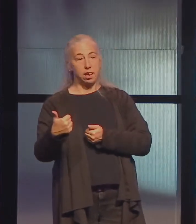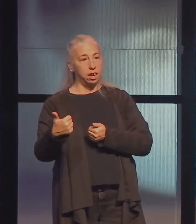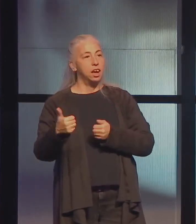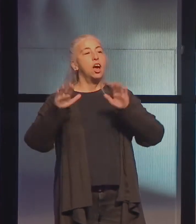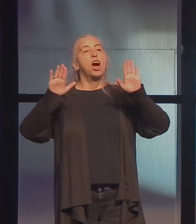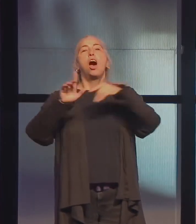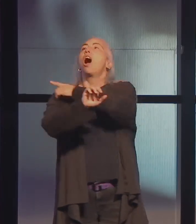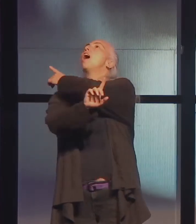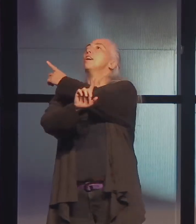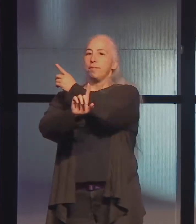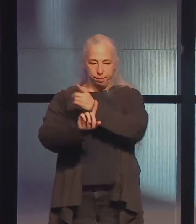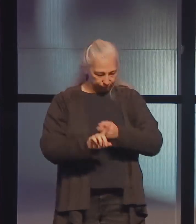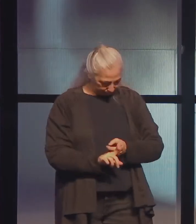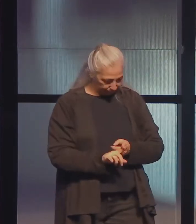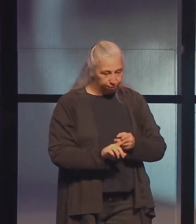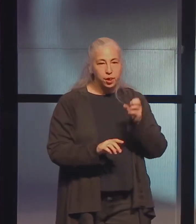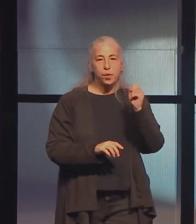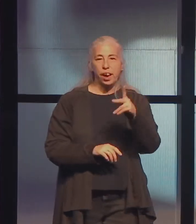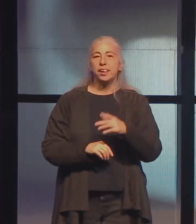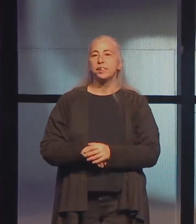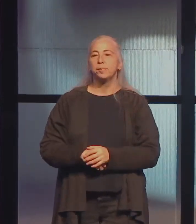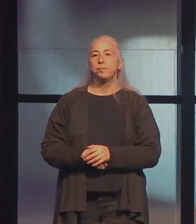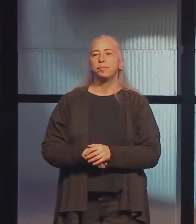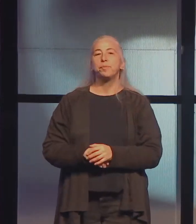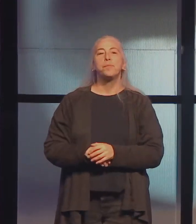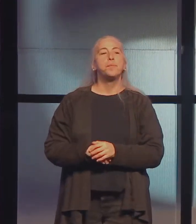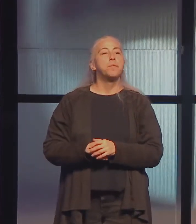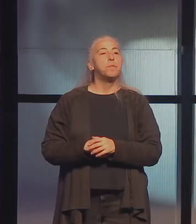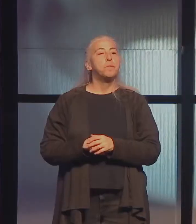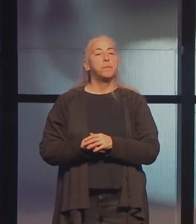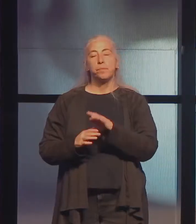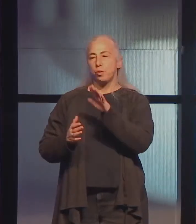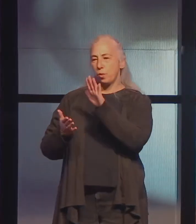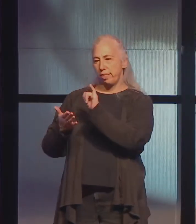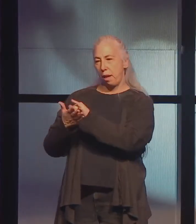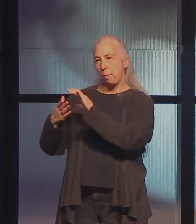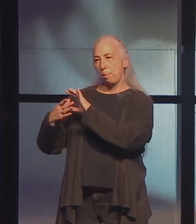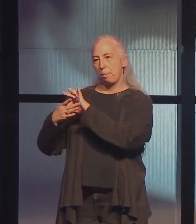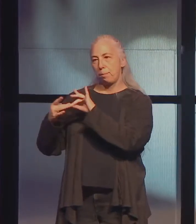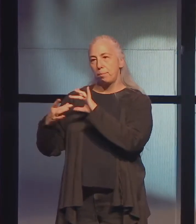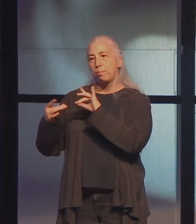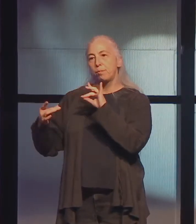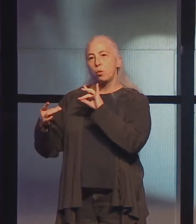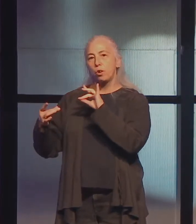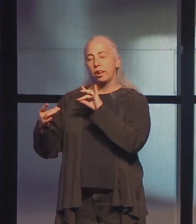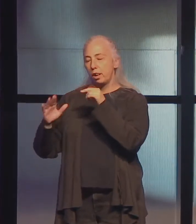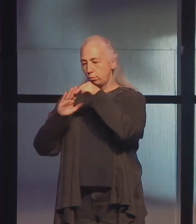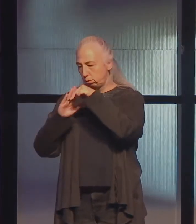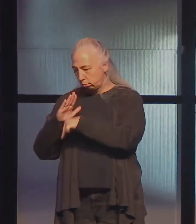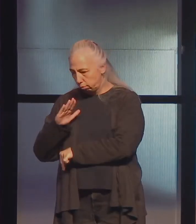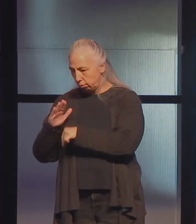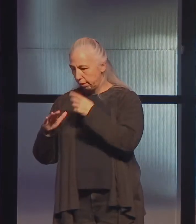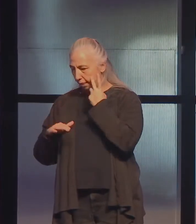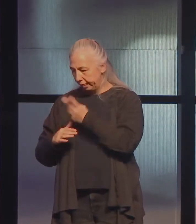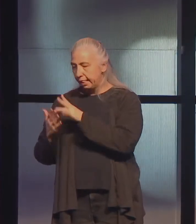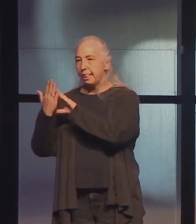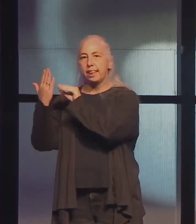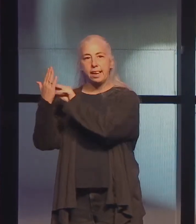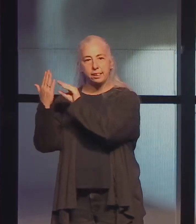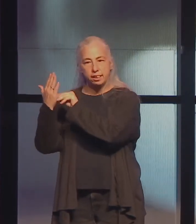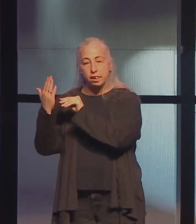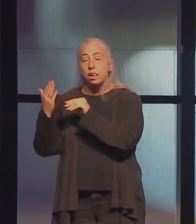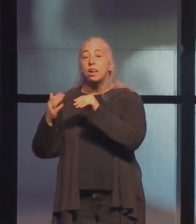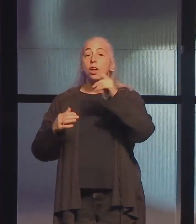sidebar. So we don't baptize those parts, okay? But we look at it for deeper lessons, like look at the